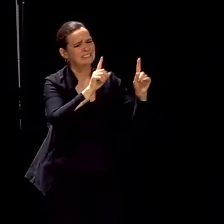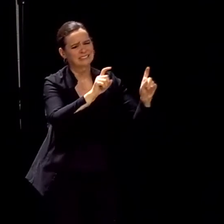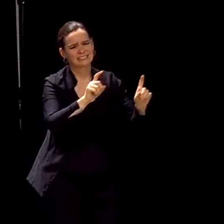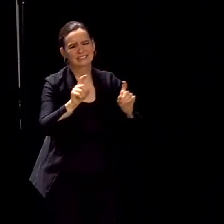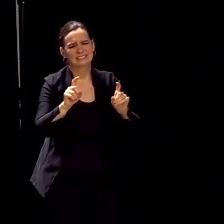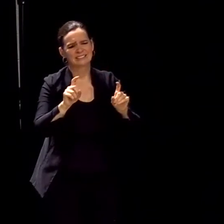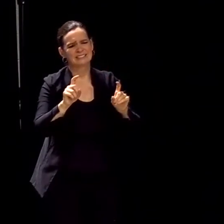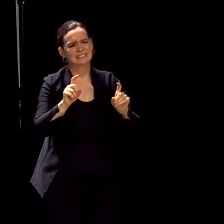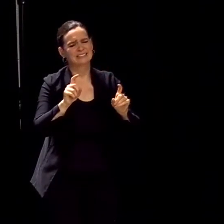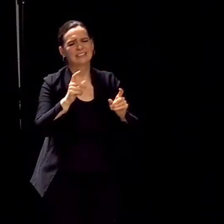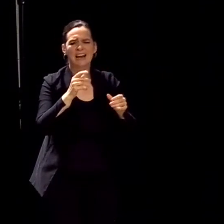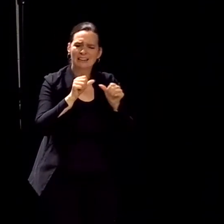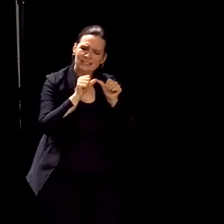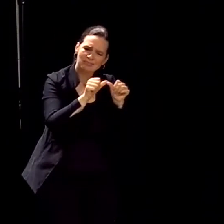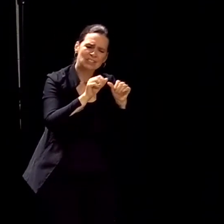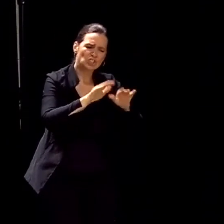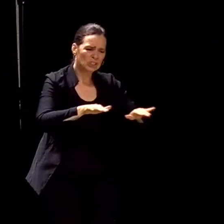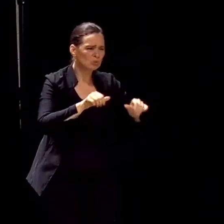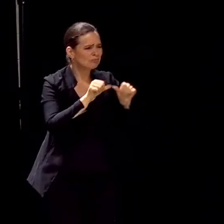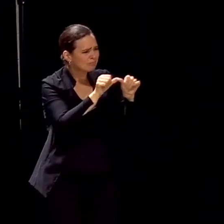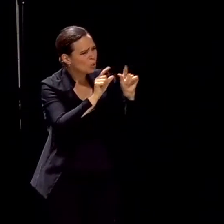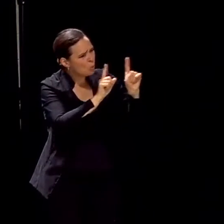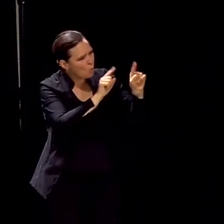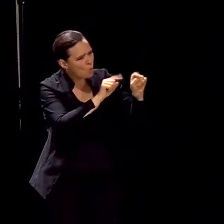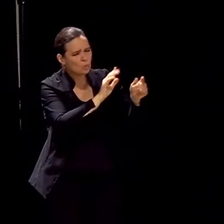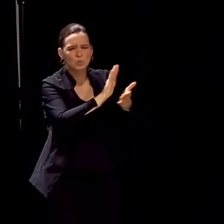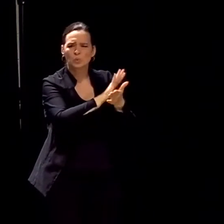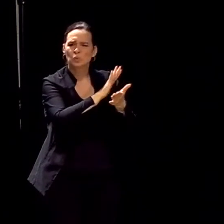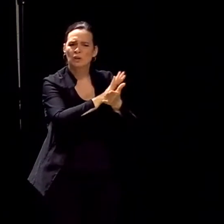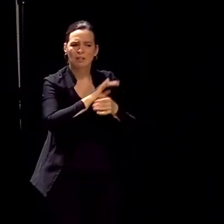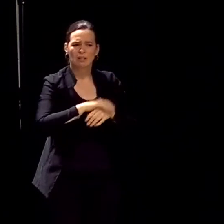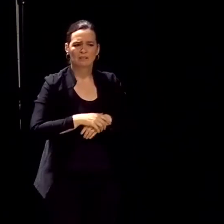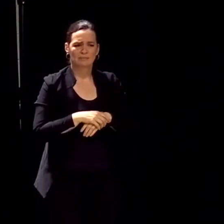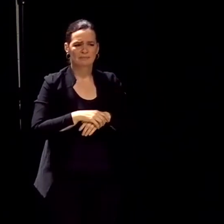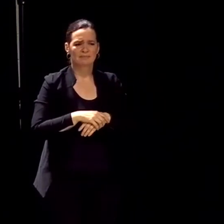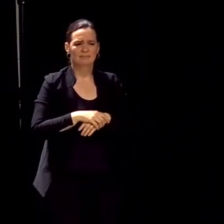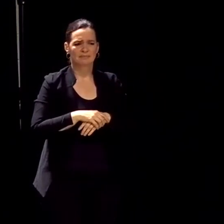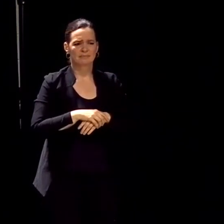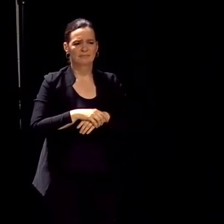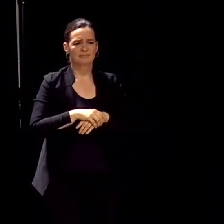That we'll see what we do. Would you list the districts one more time? Yep.